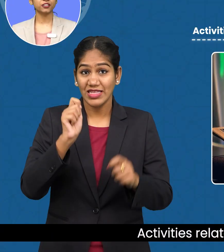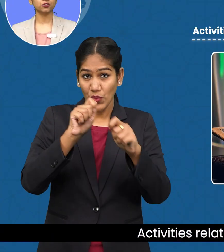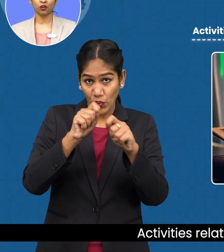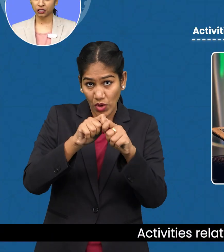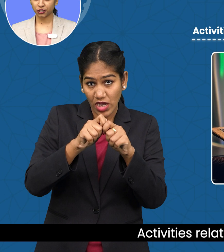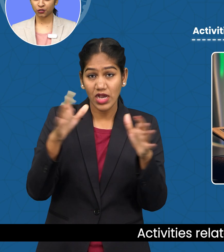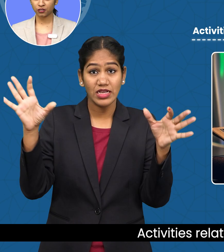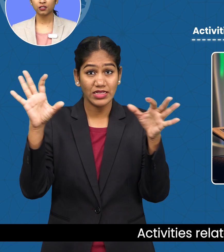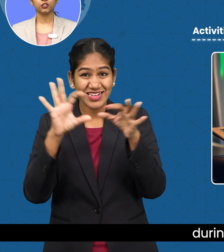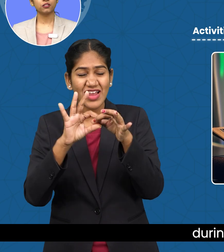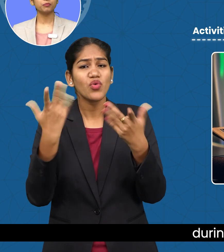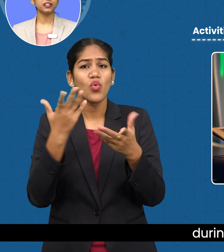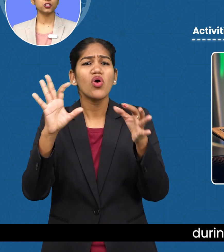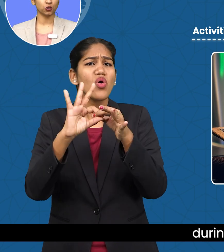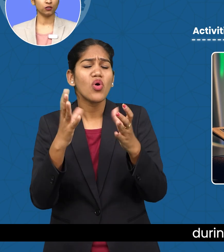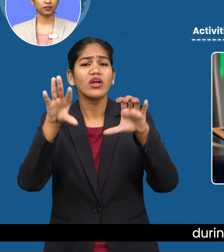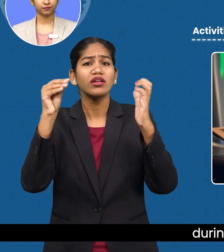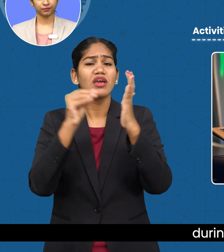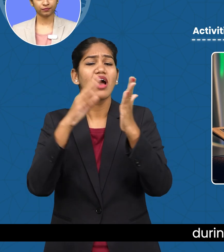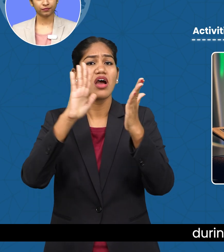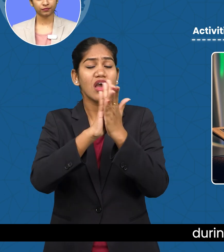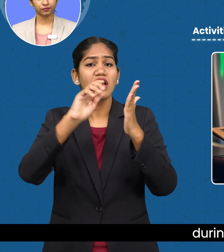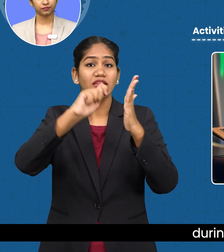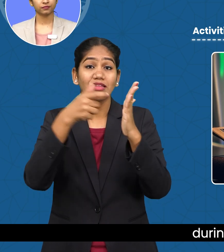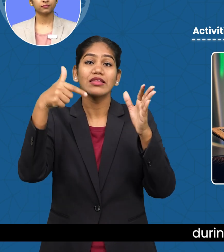Activities related to the Constitution during British rule.